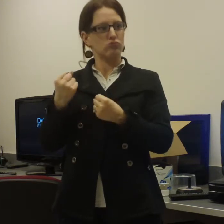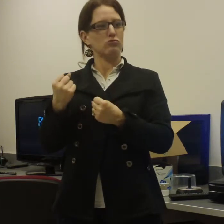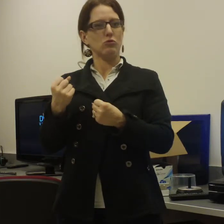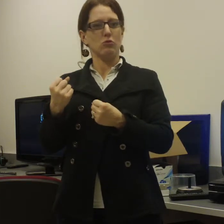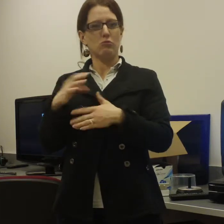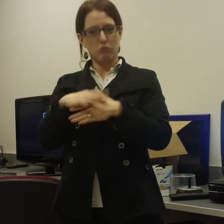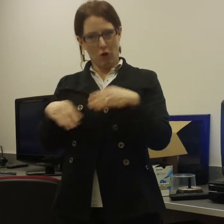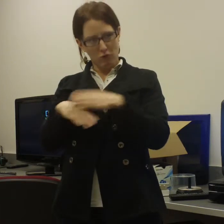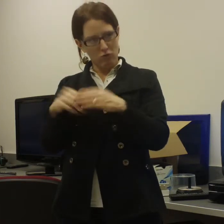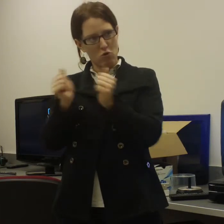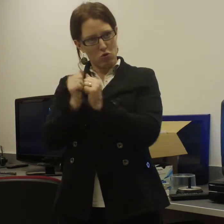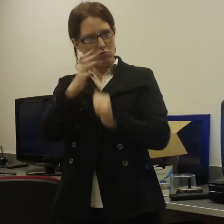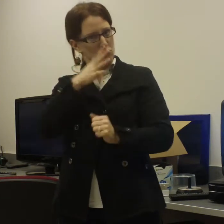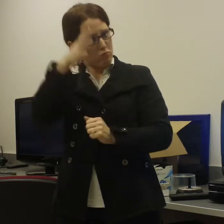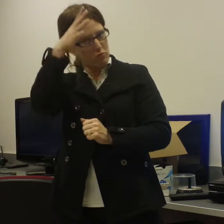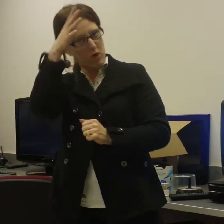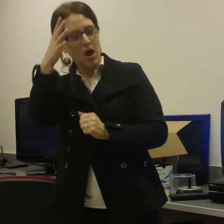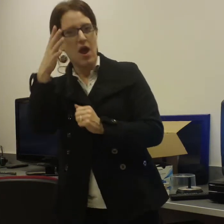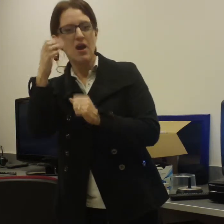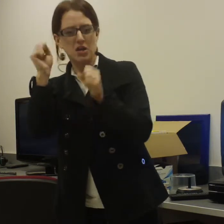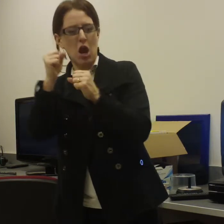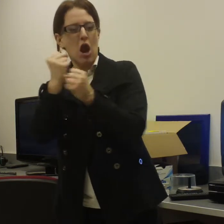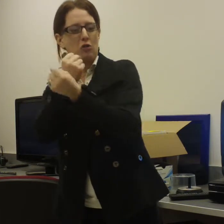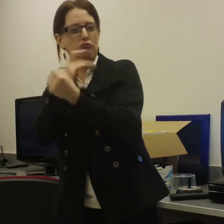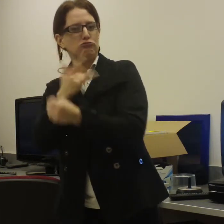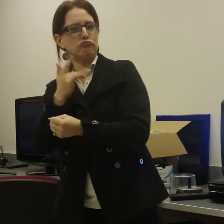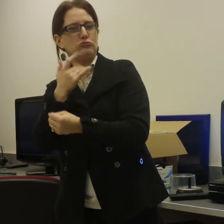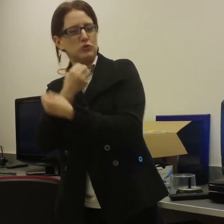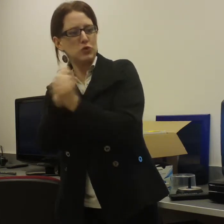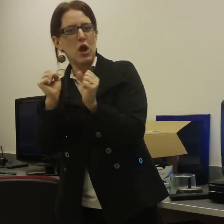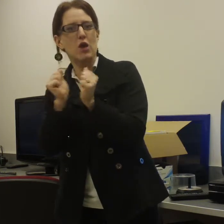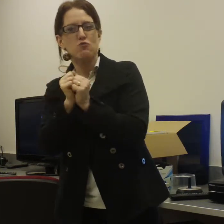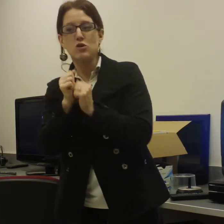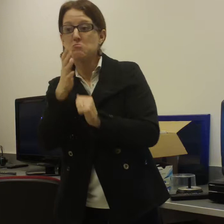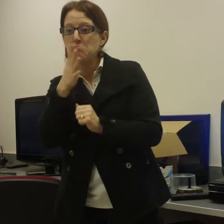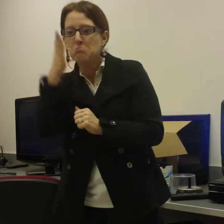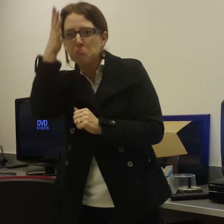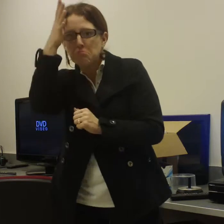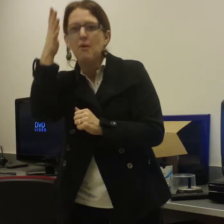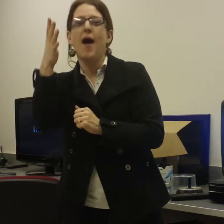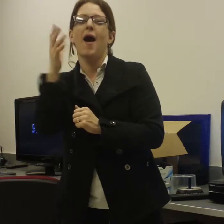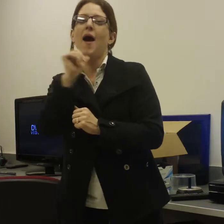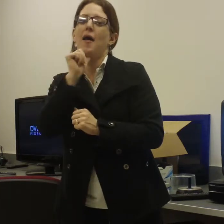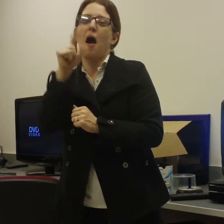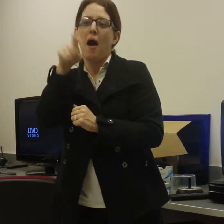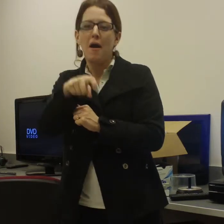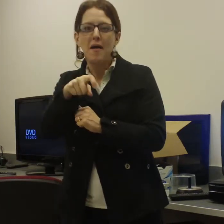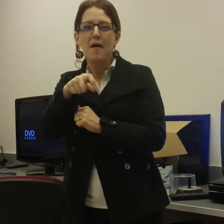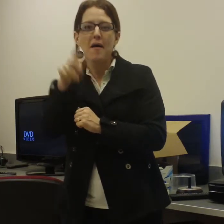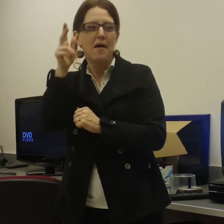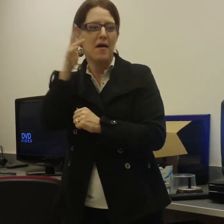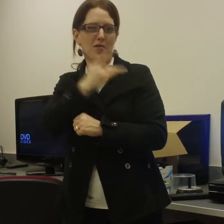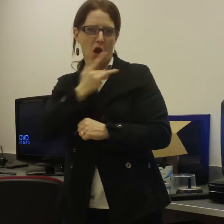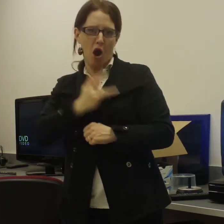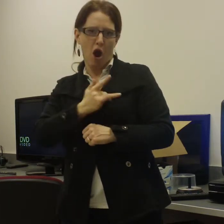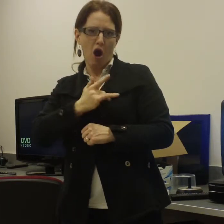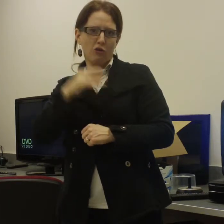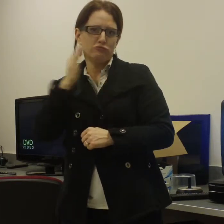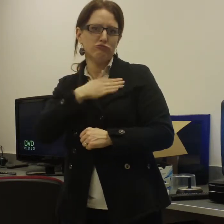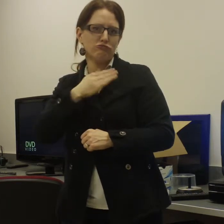that it can feel just as safe and secure being held by the parent in their arms, the bunny is not as